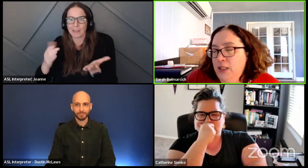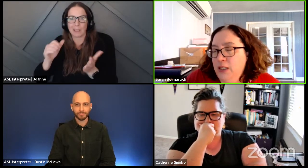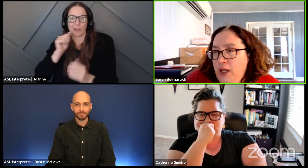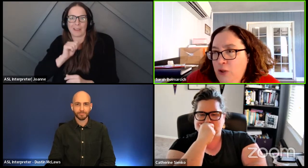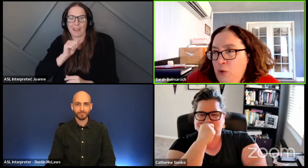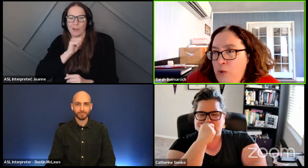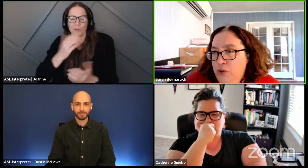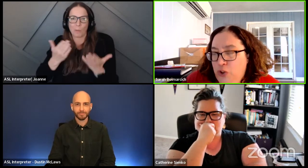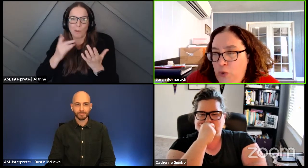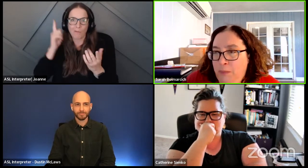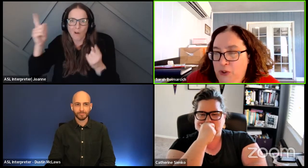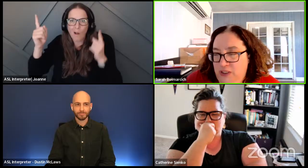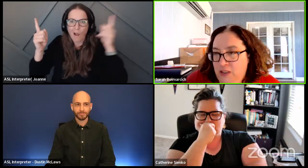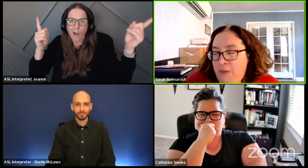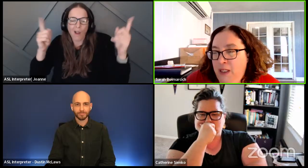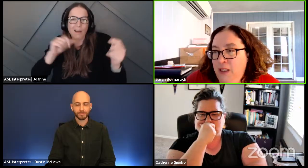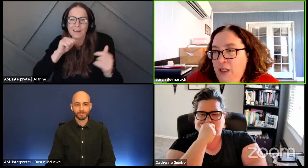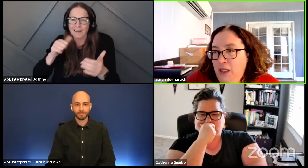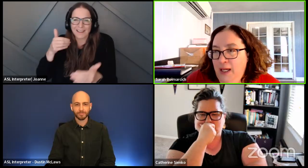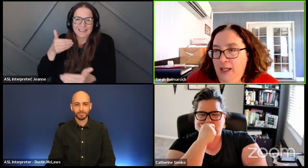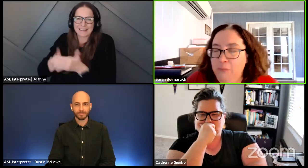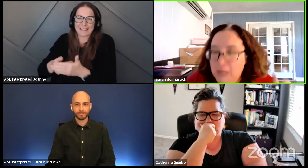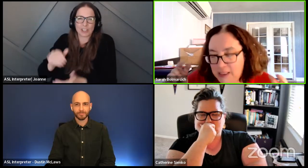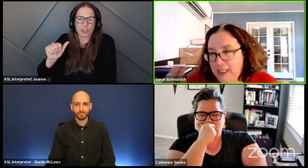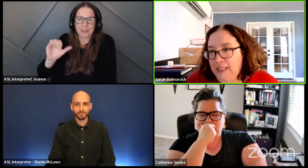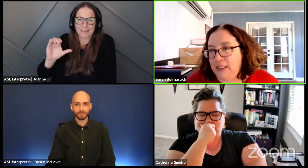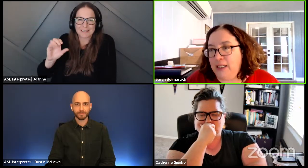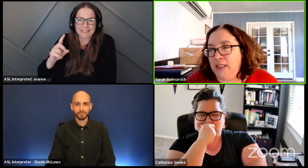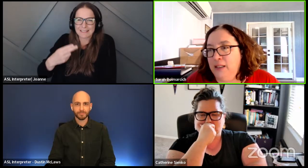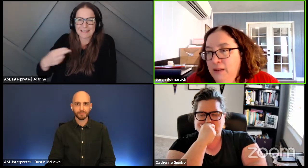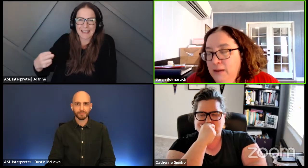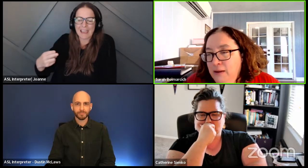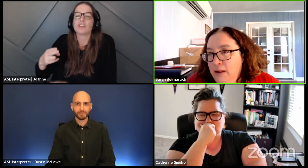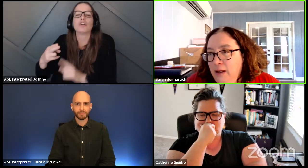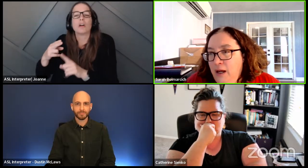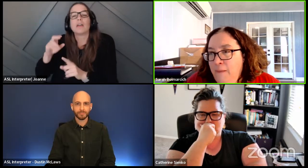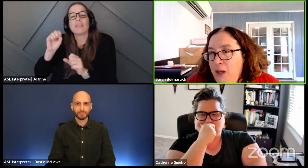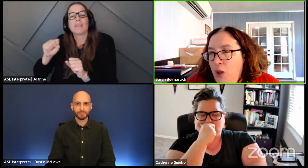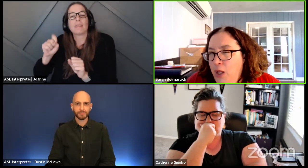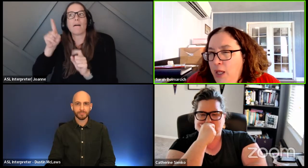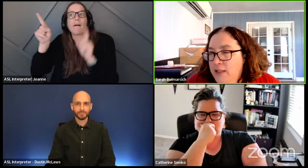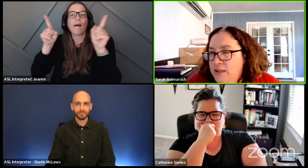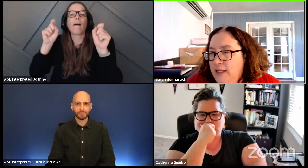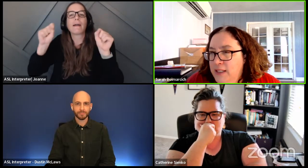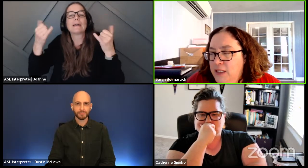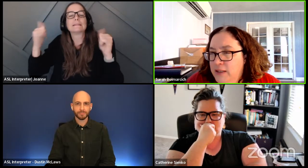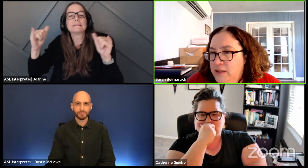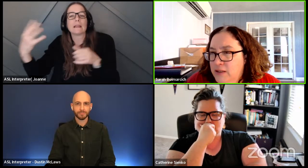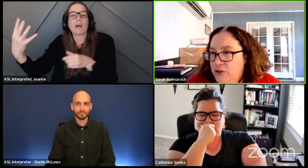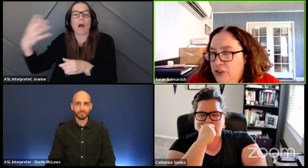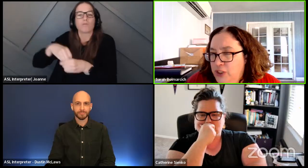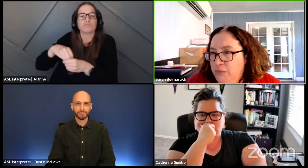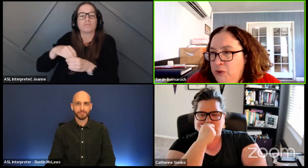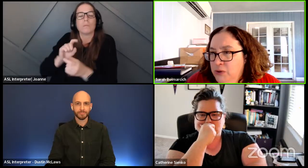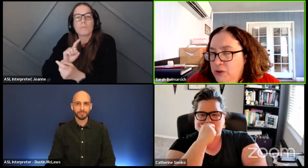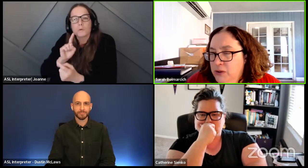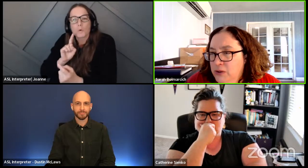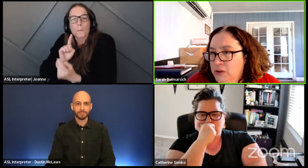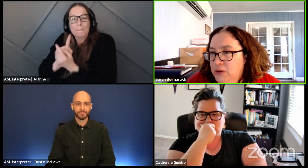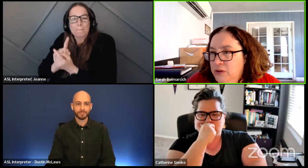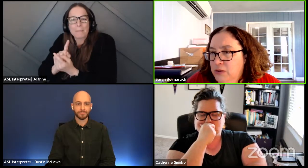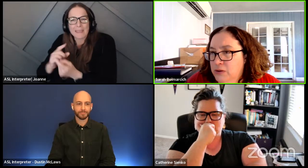ACDH headquarters could participate and meet the candidate. Is that idea still on the